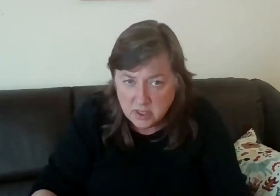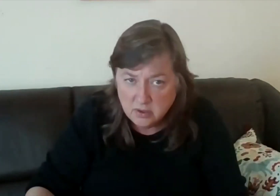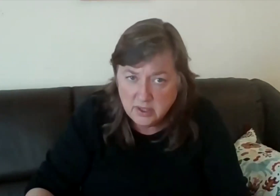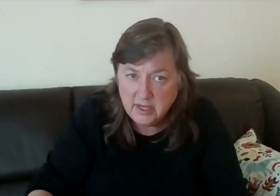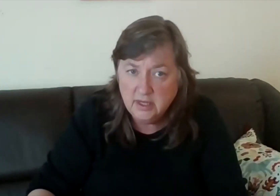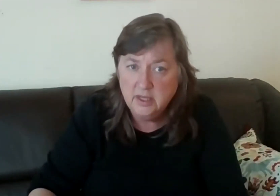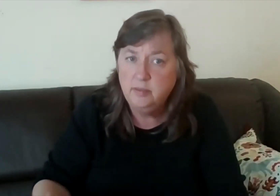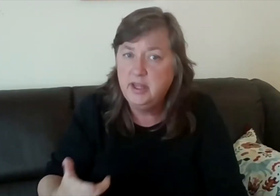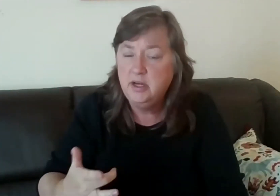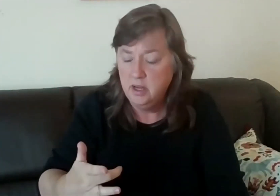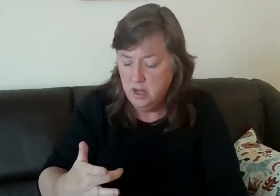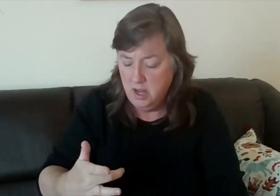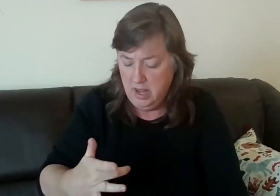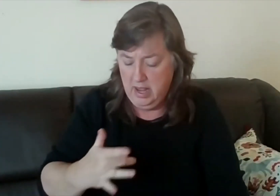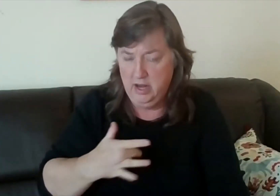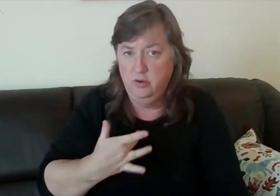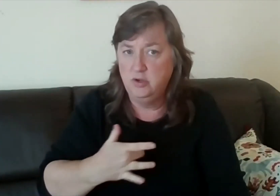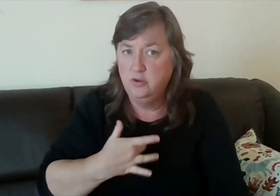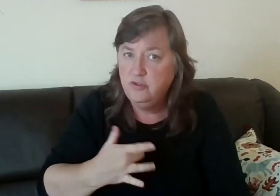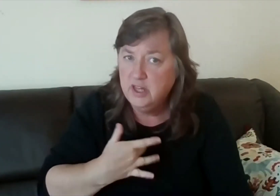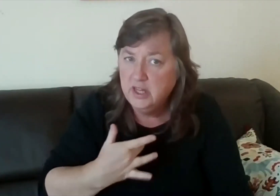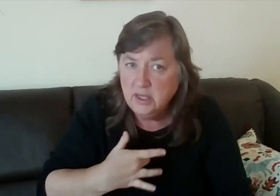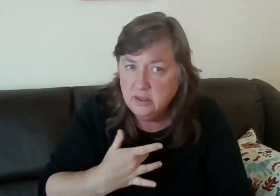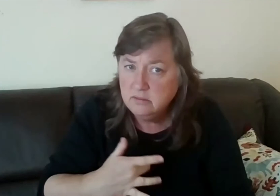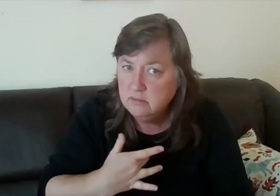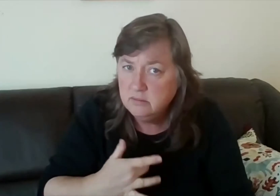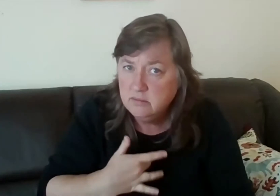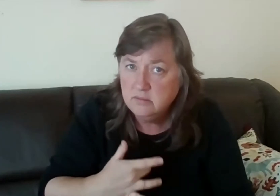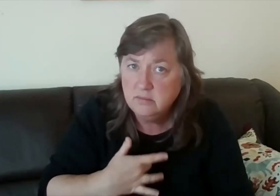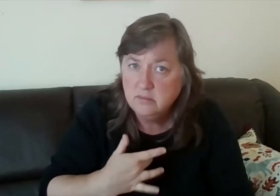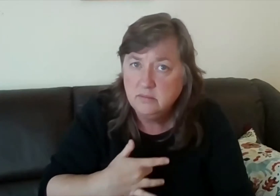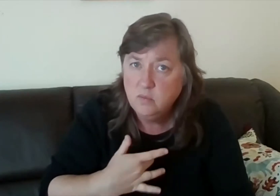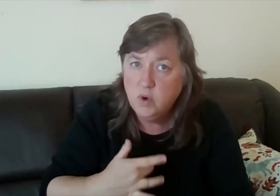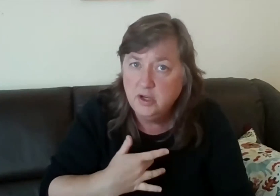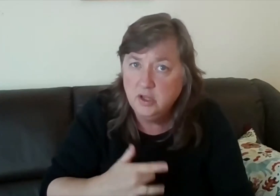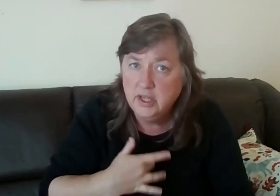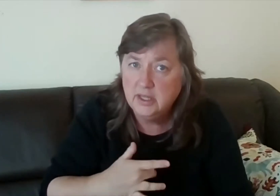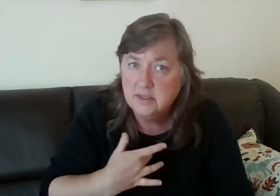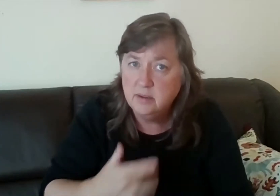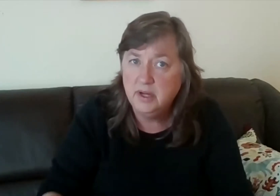you lean in a little bit and you do feeling while you're looking at somebody,